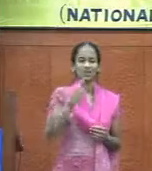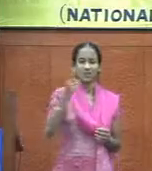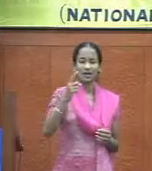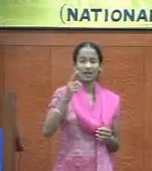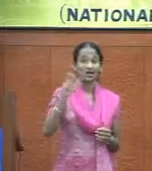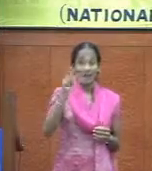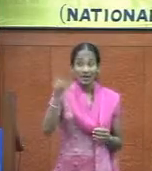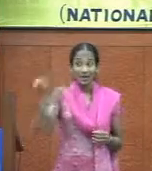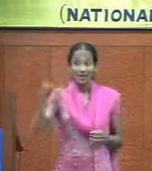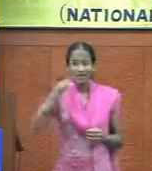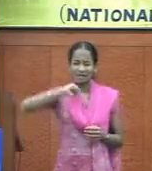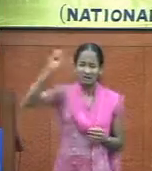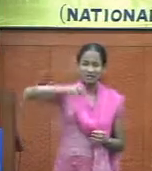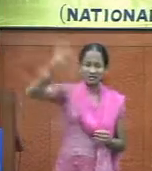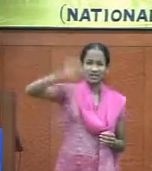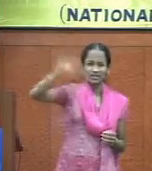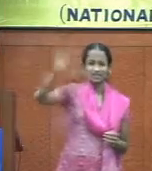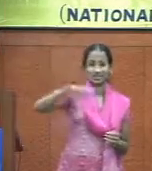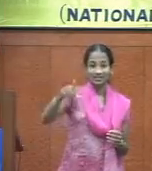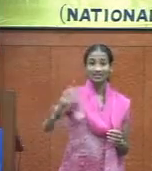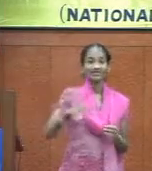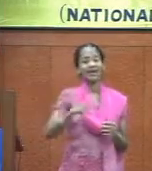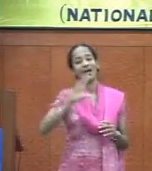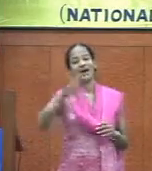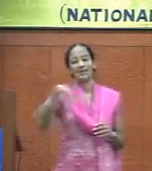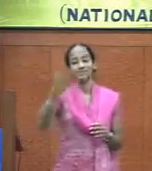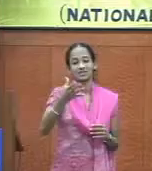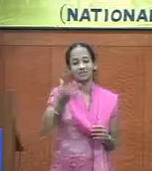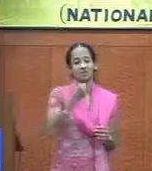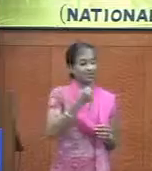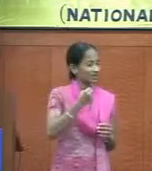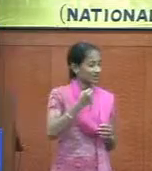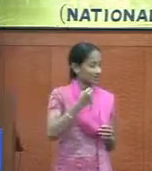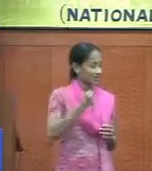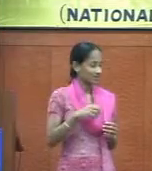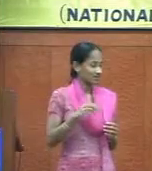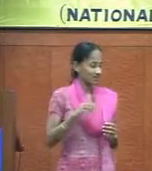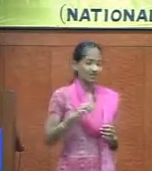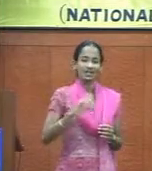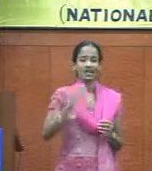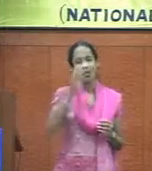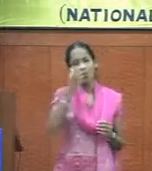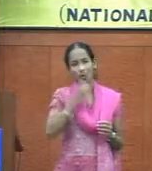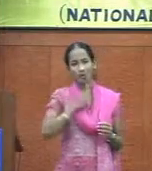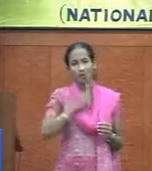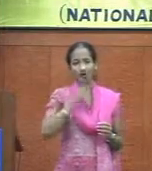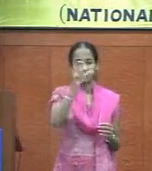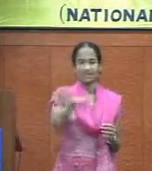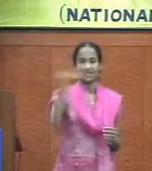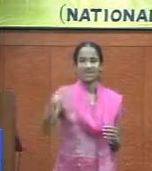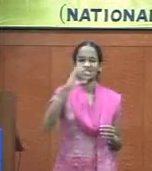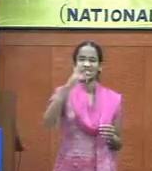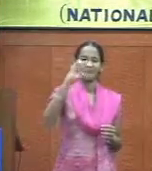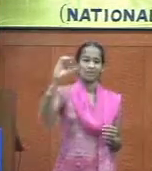there finally they have got into the system of having a independent charge